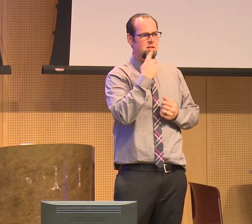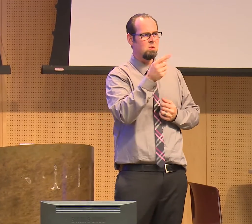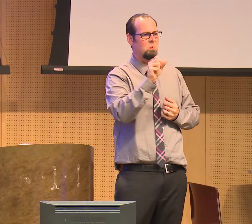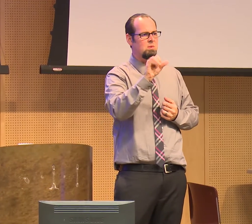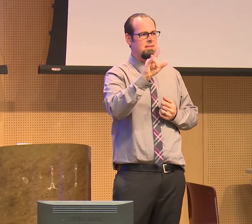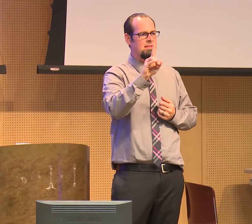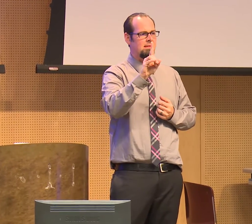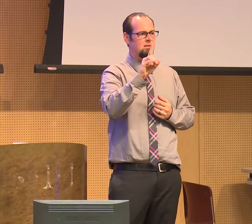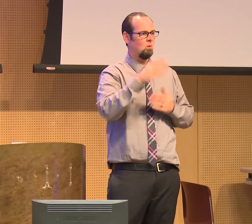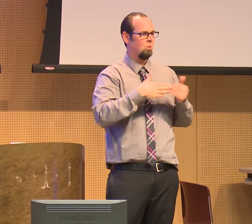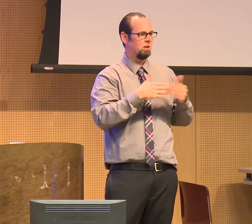do.